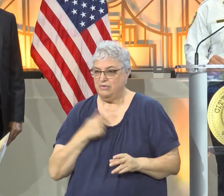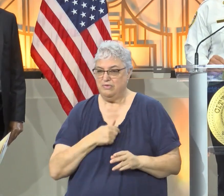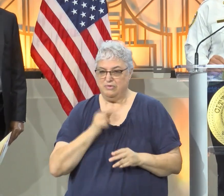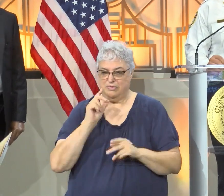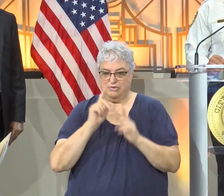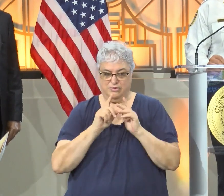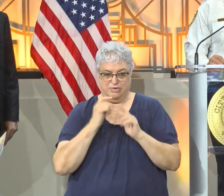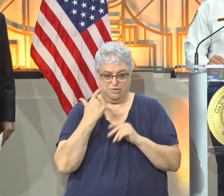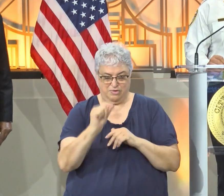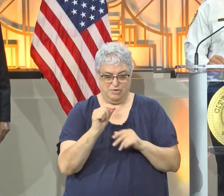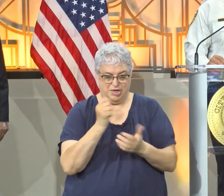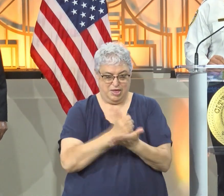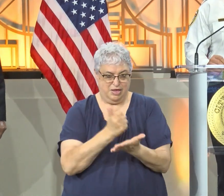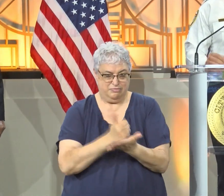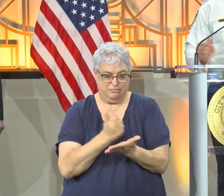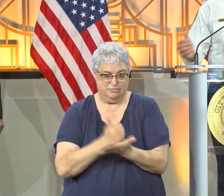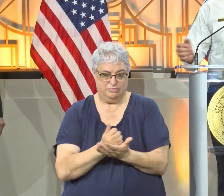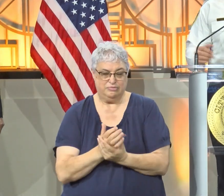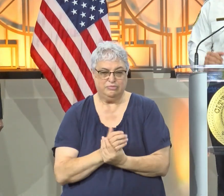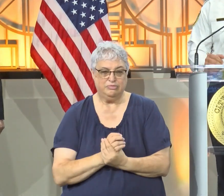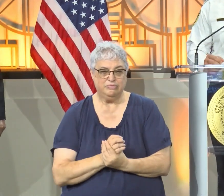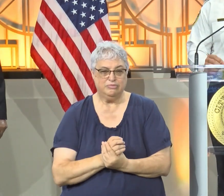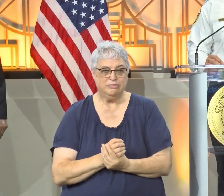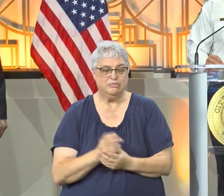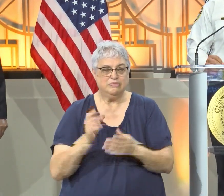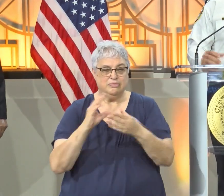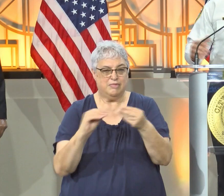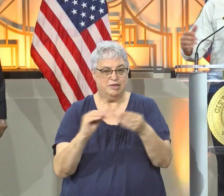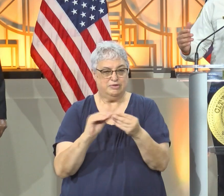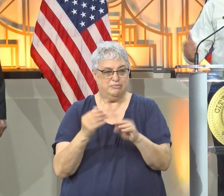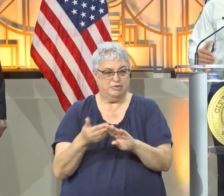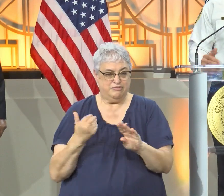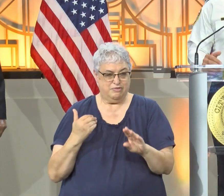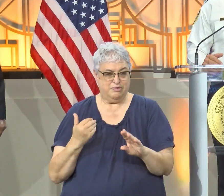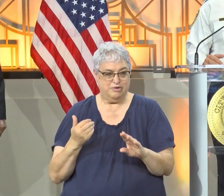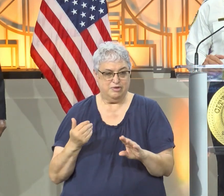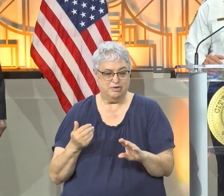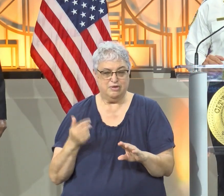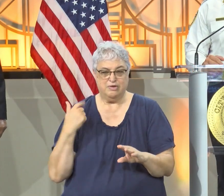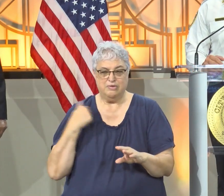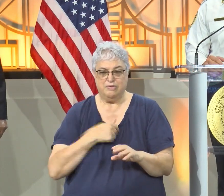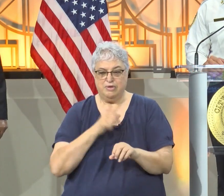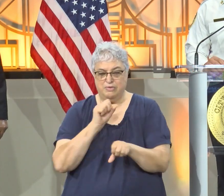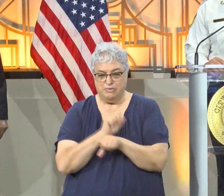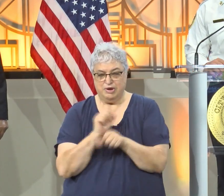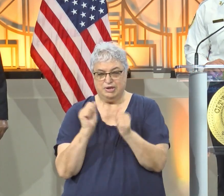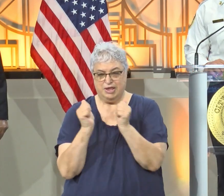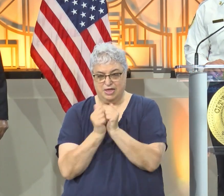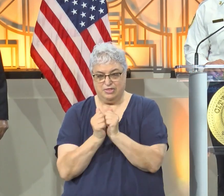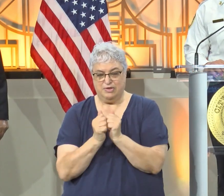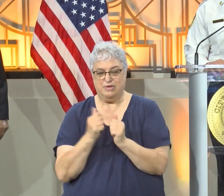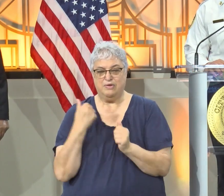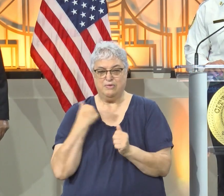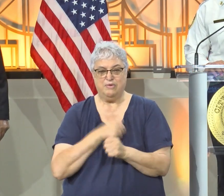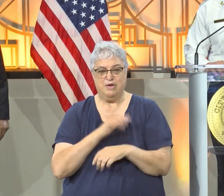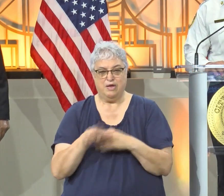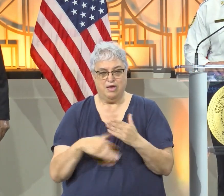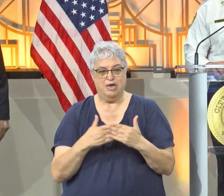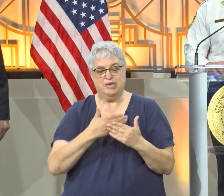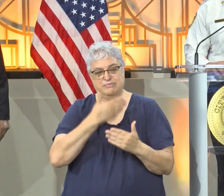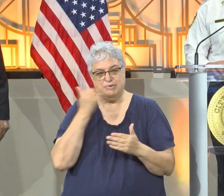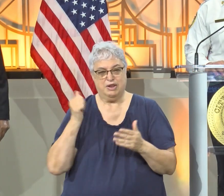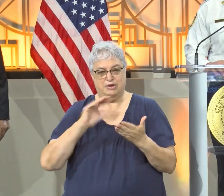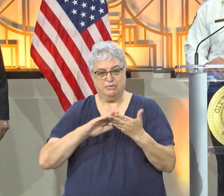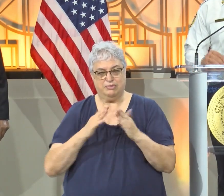deploy if needed. But as has been mentioned here before, when we work together, we're all a better community.